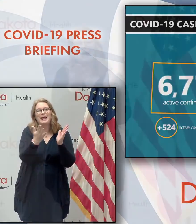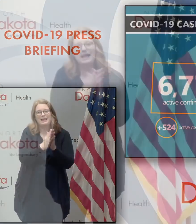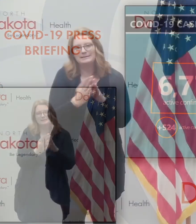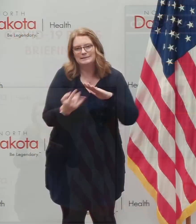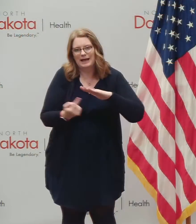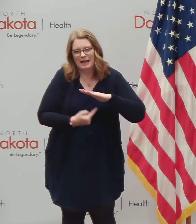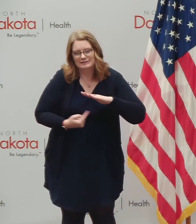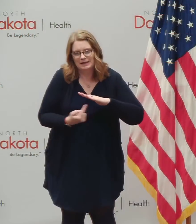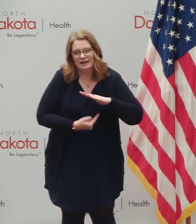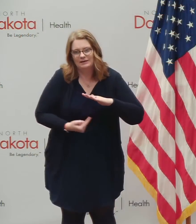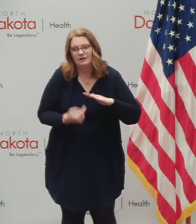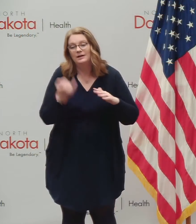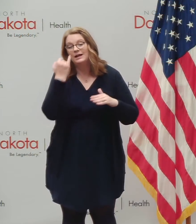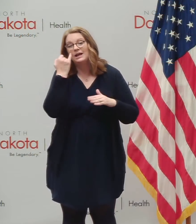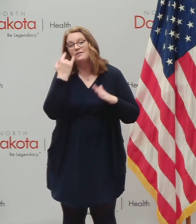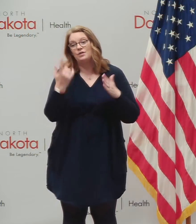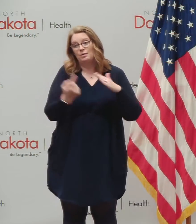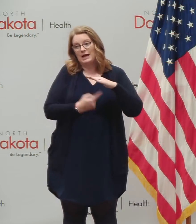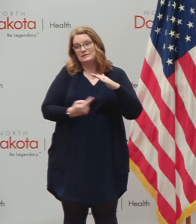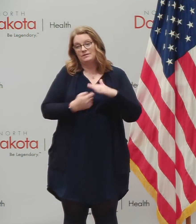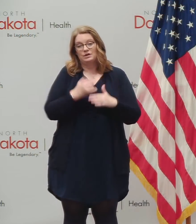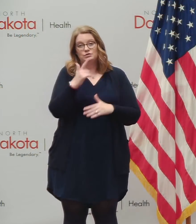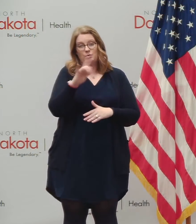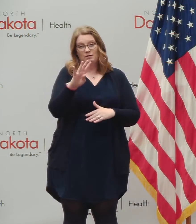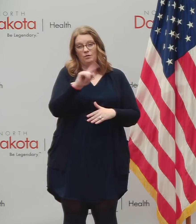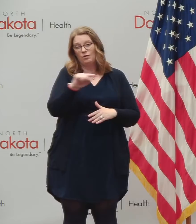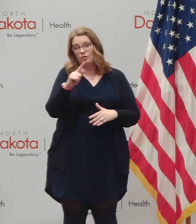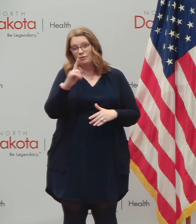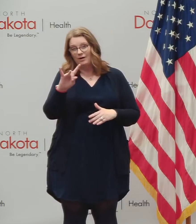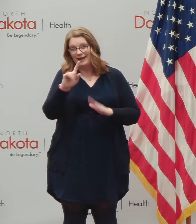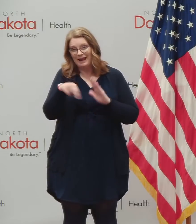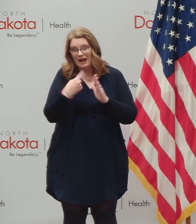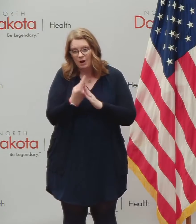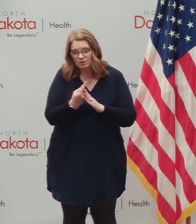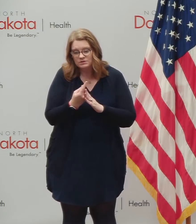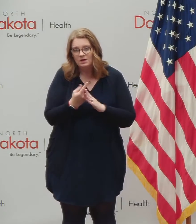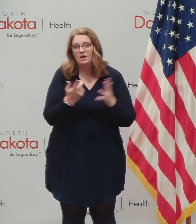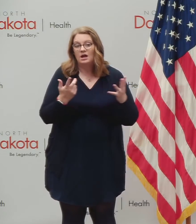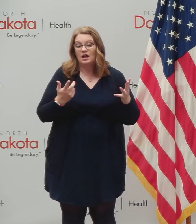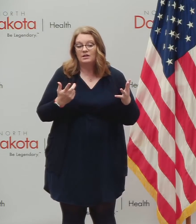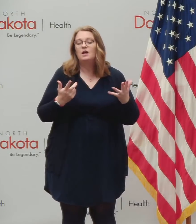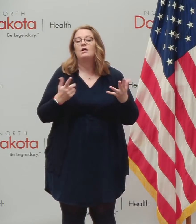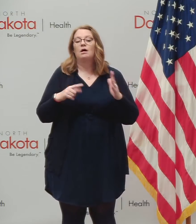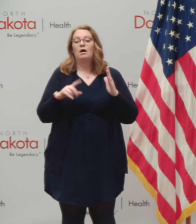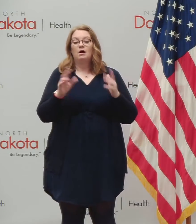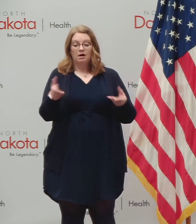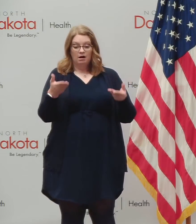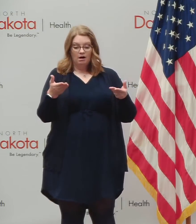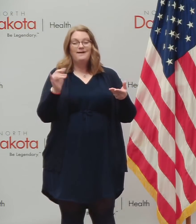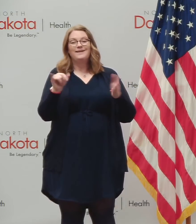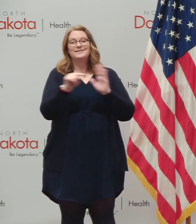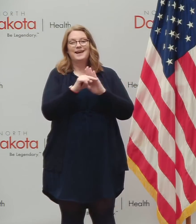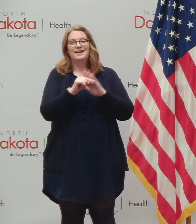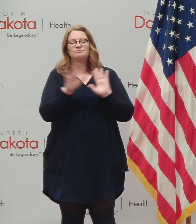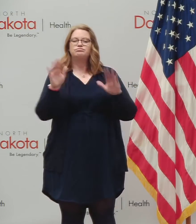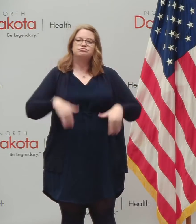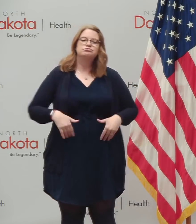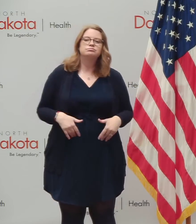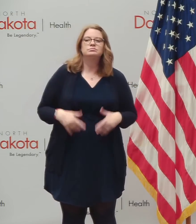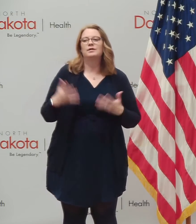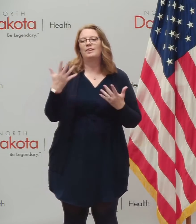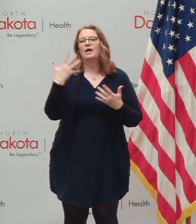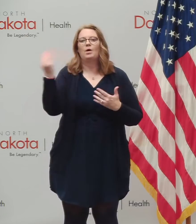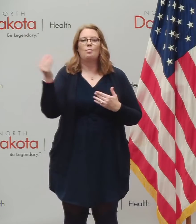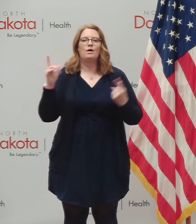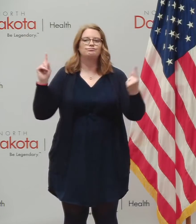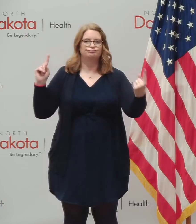you isolate for 24 or 48 hours and then you get your news that you're negative, great, head back out again and physically